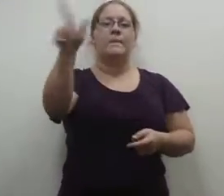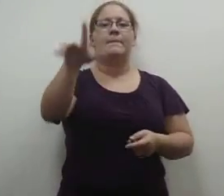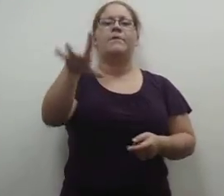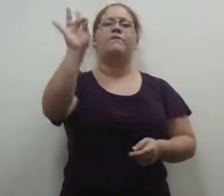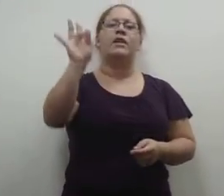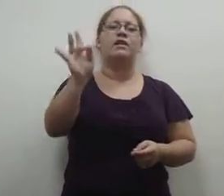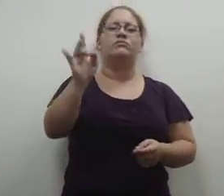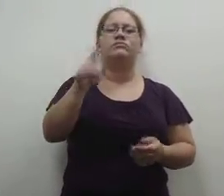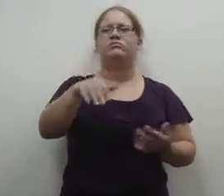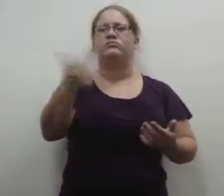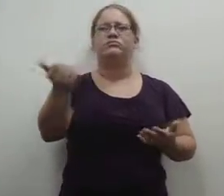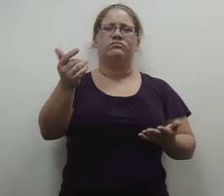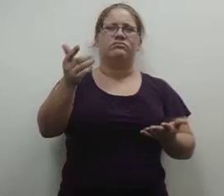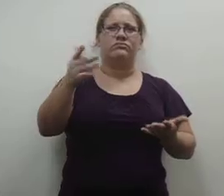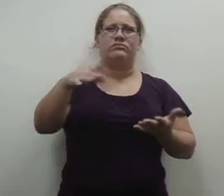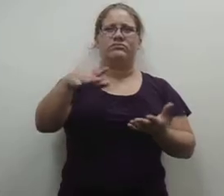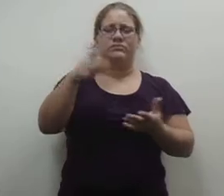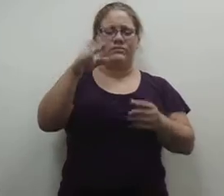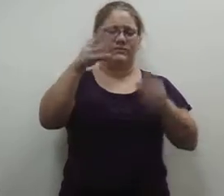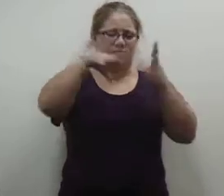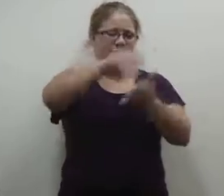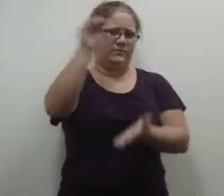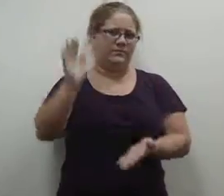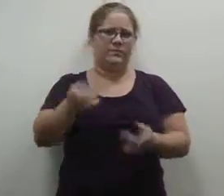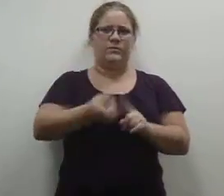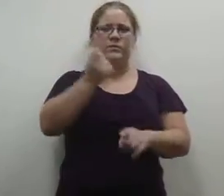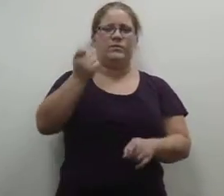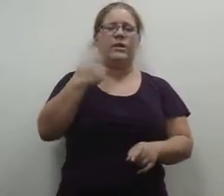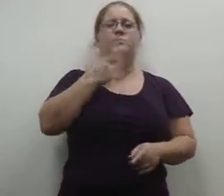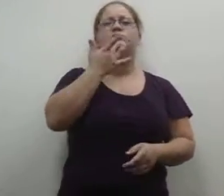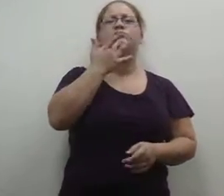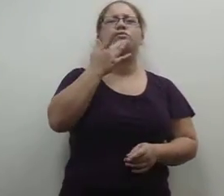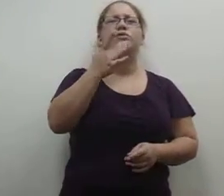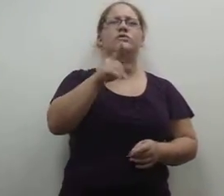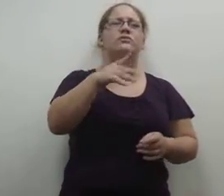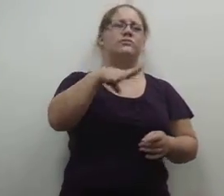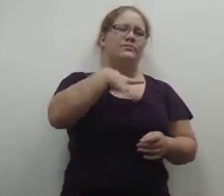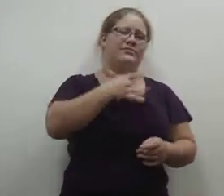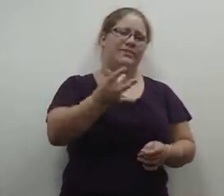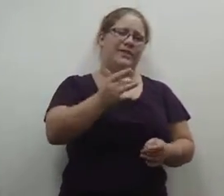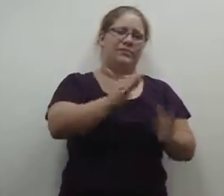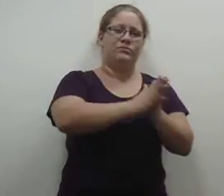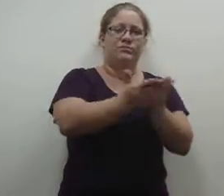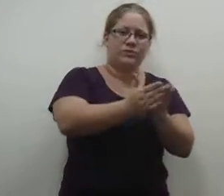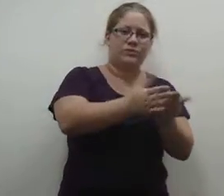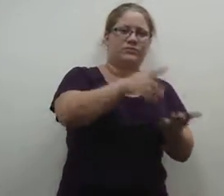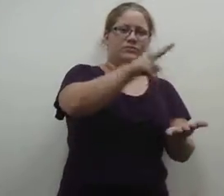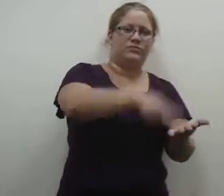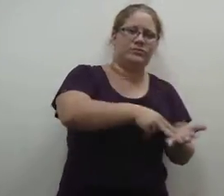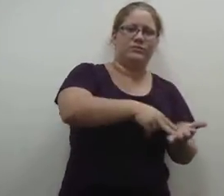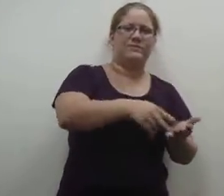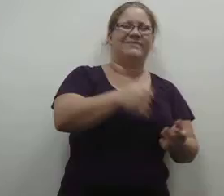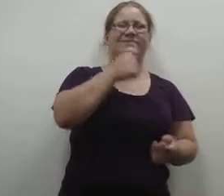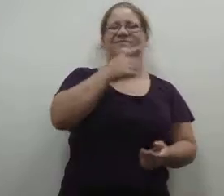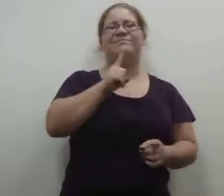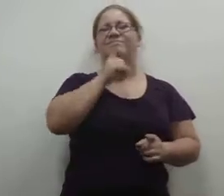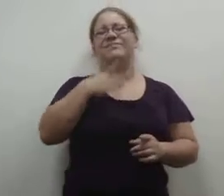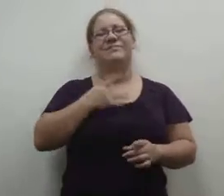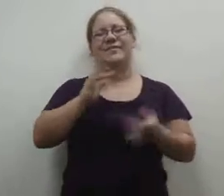system in the library instead of looking on the web, even though I know the web is the way of the future. I'm a little old-fashioned, and I like for them to